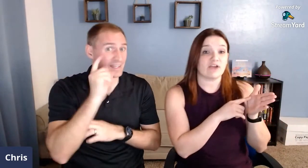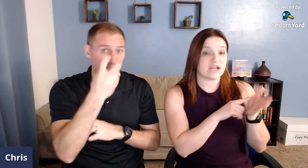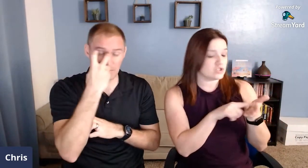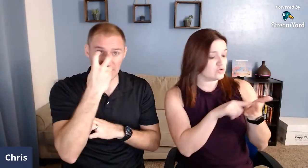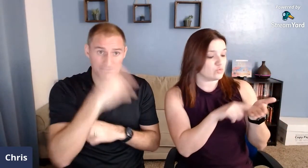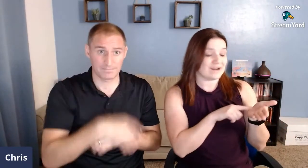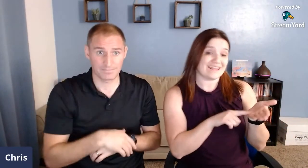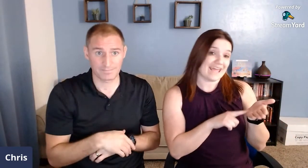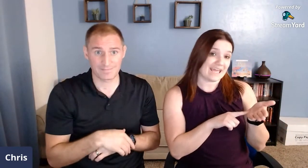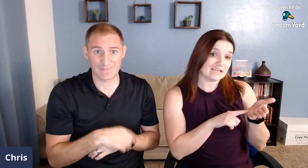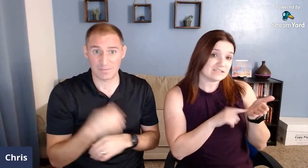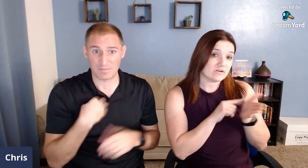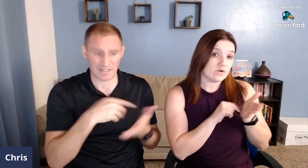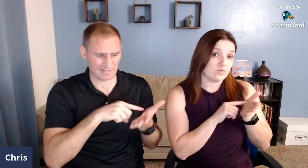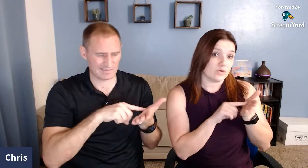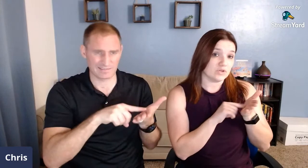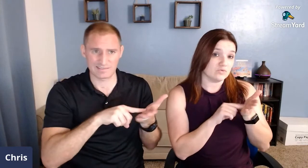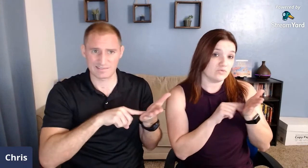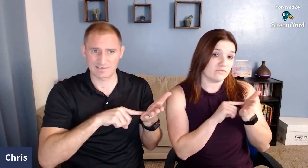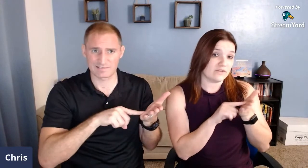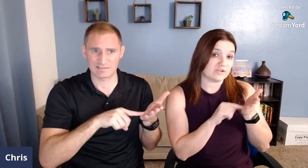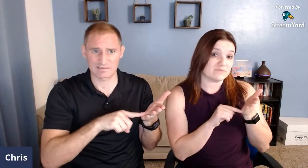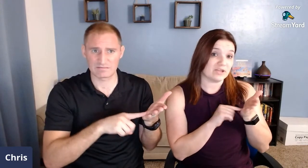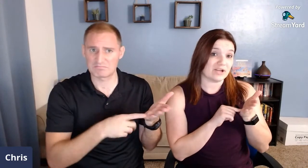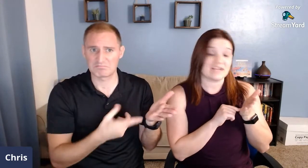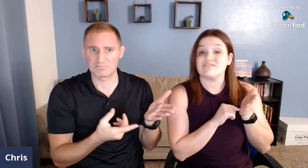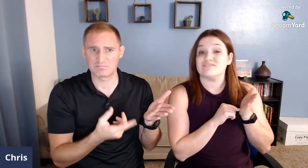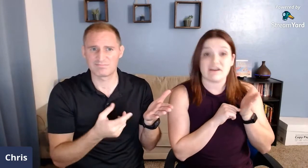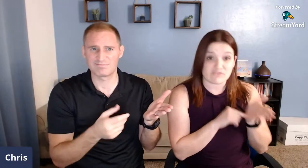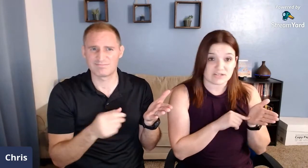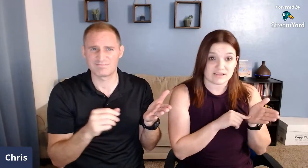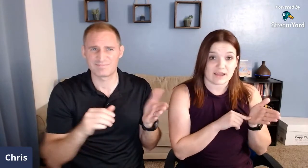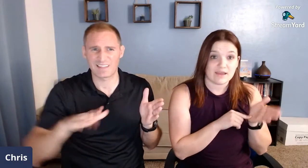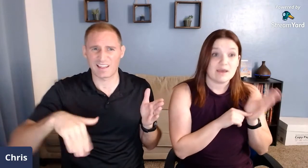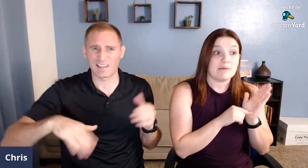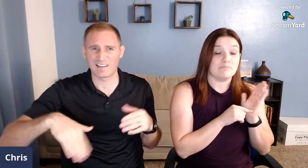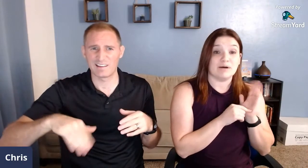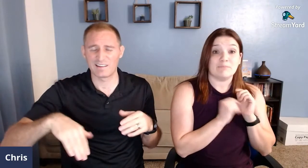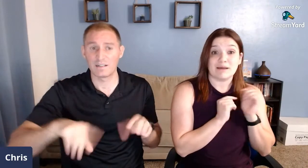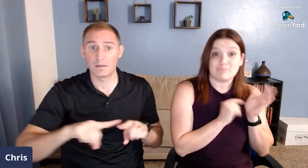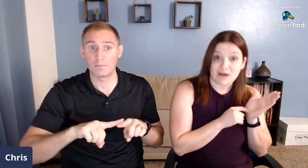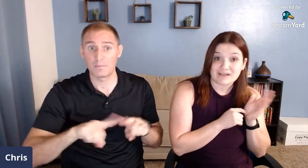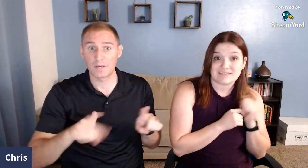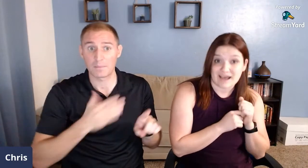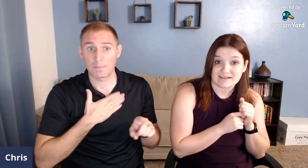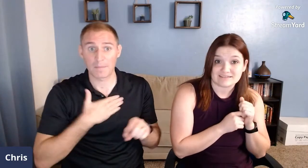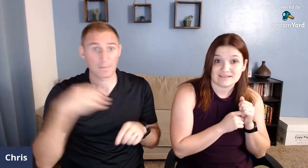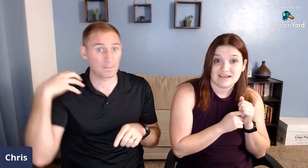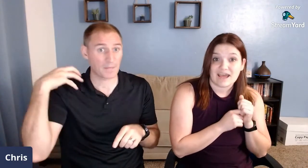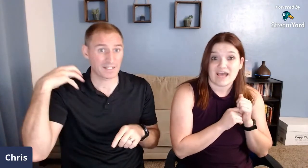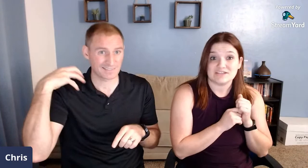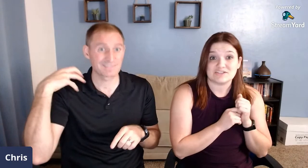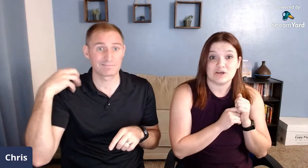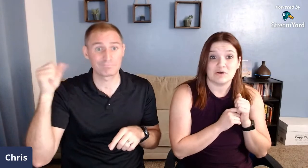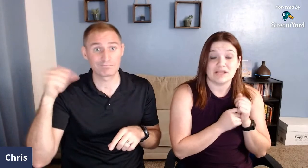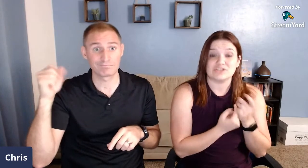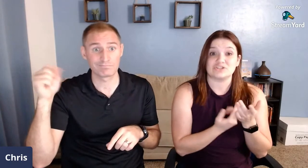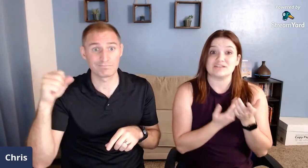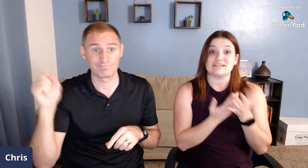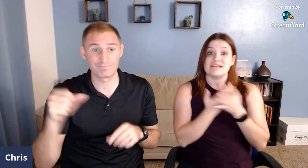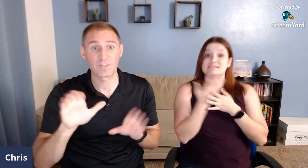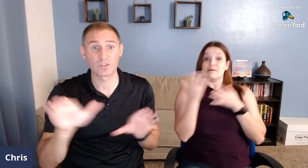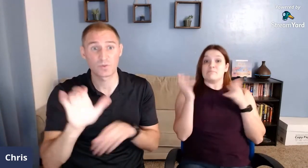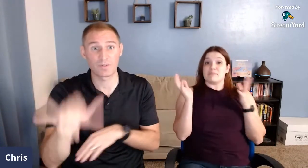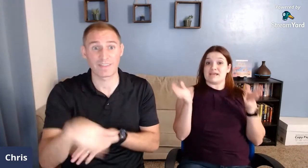I've never had to do the one in the hand where you fingerspell in their hand. I've never done that, but my boss has. And so